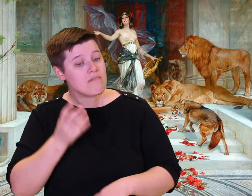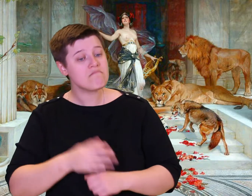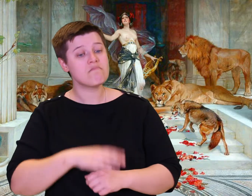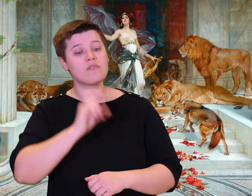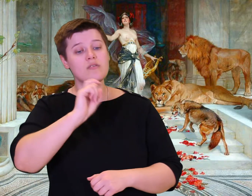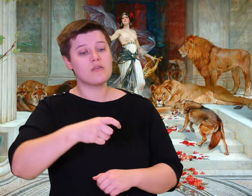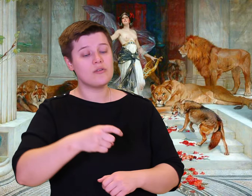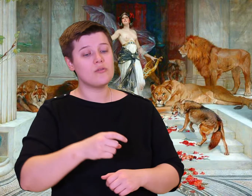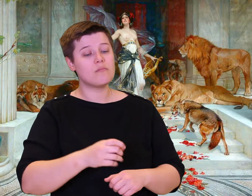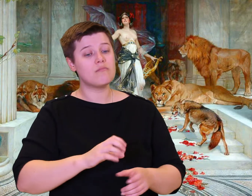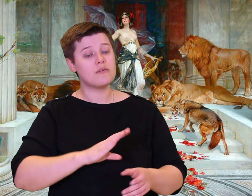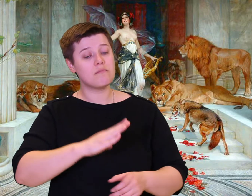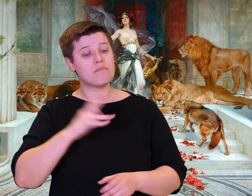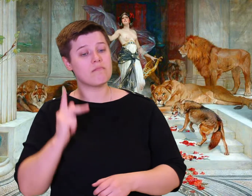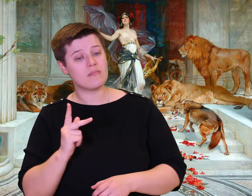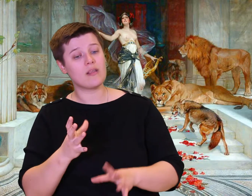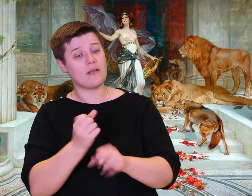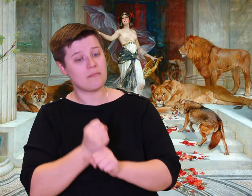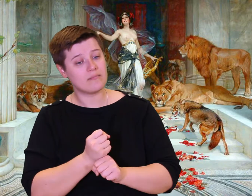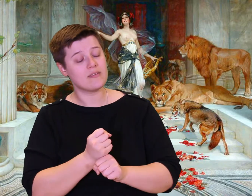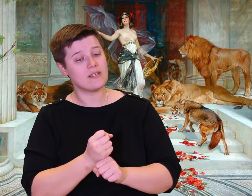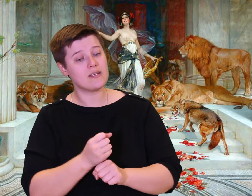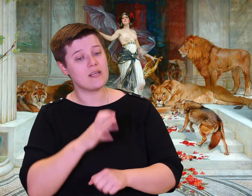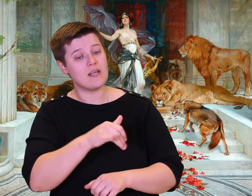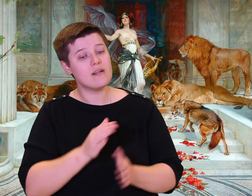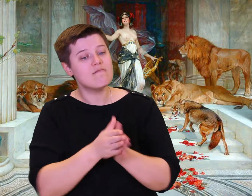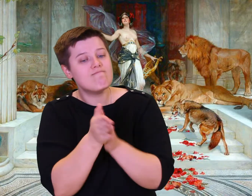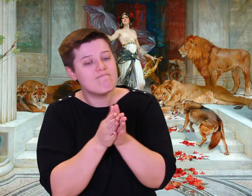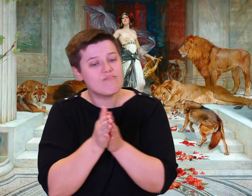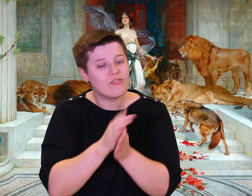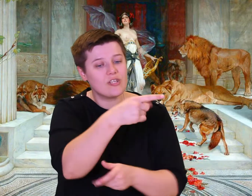"King clever Odysseus, Laertes' son.